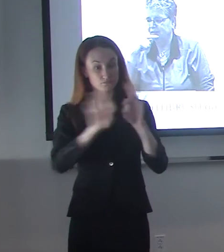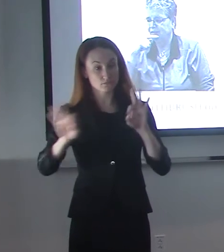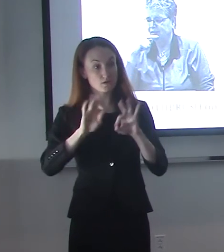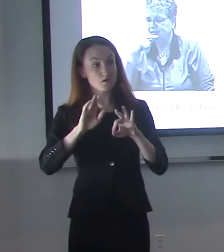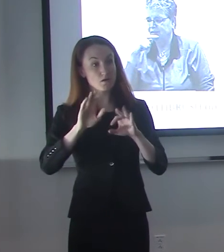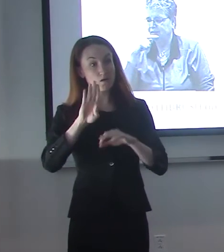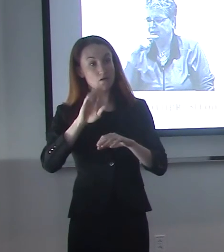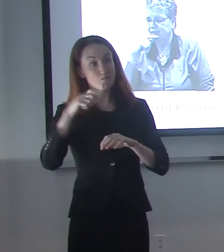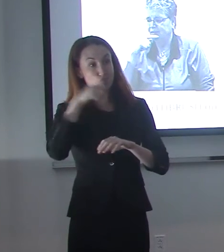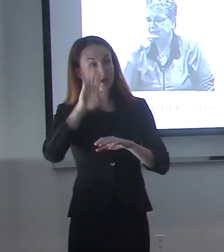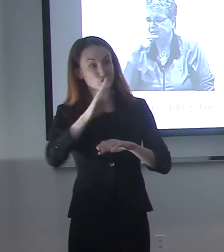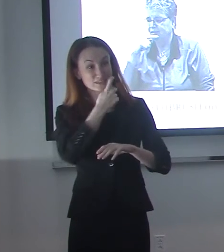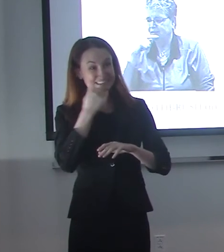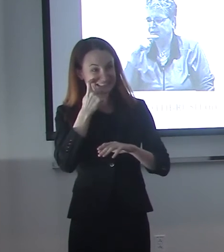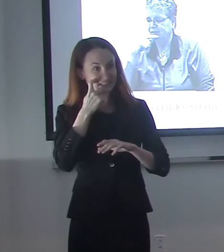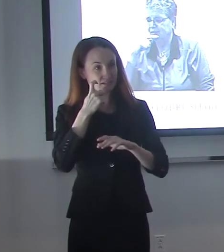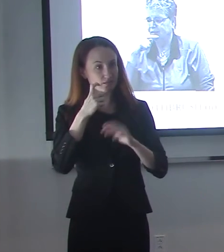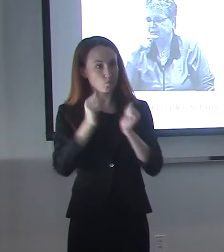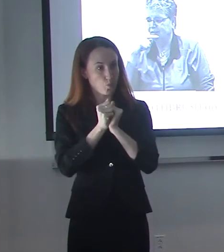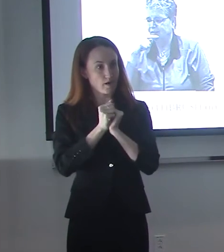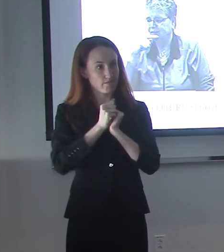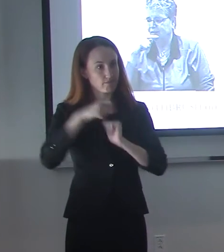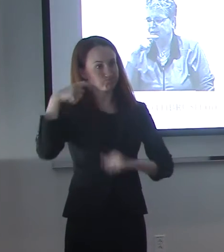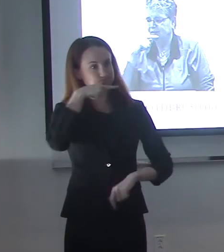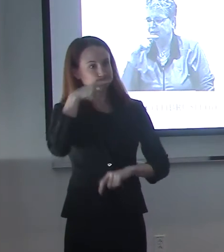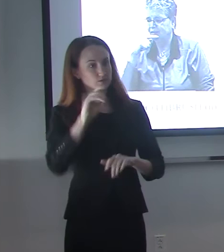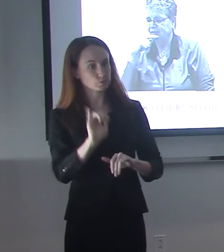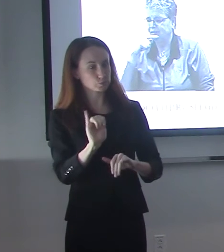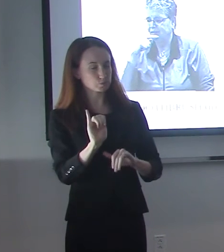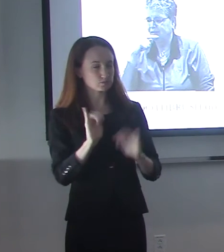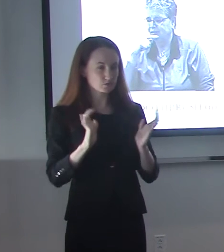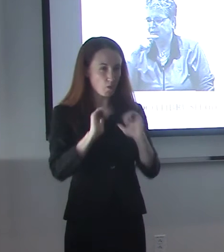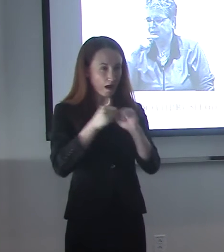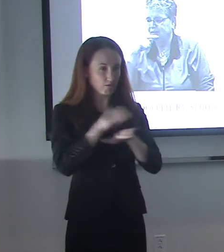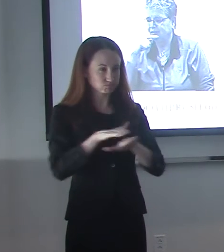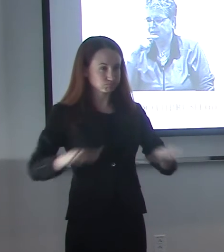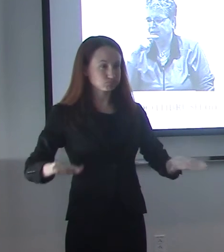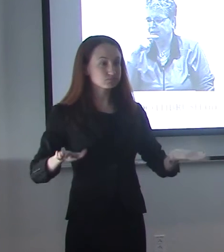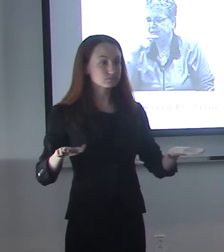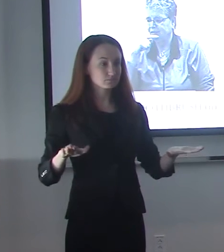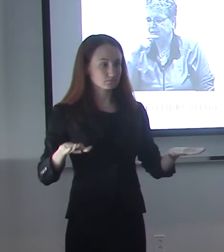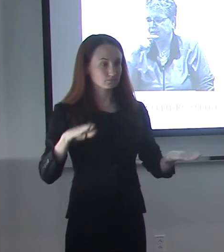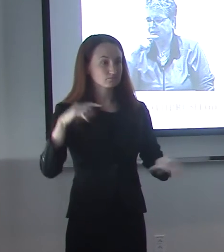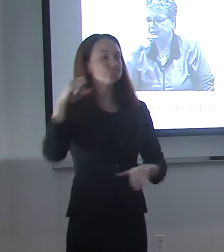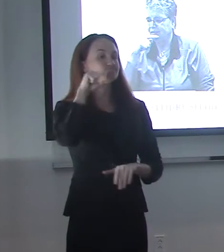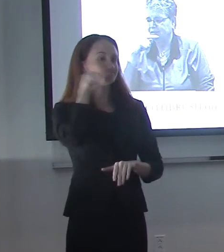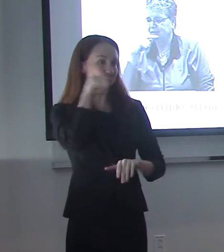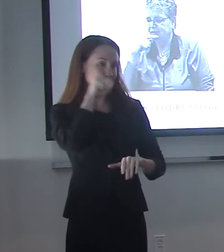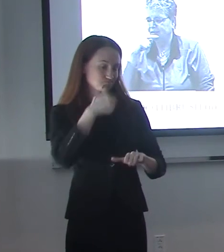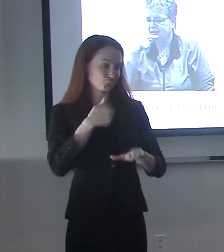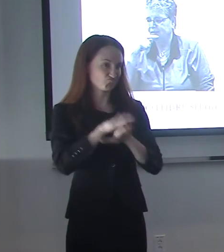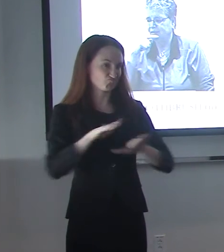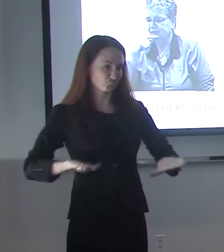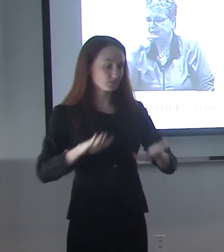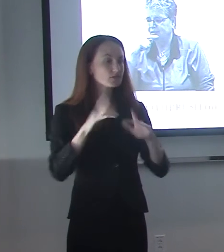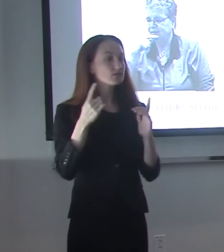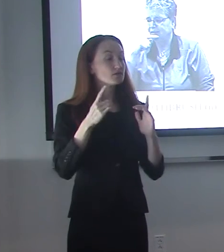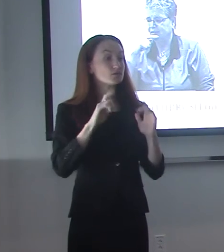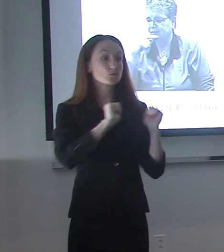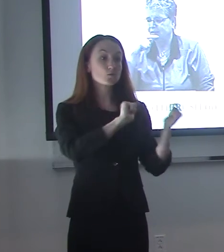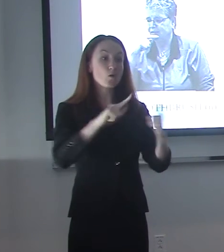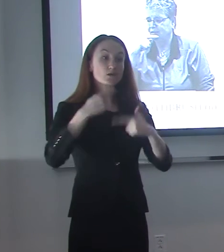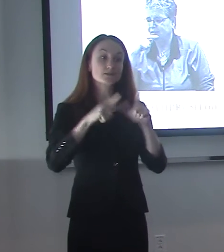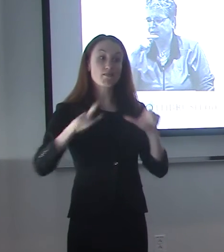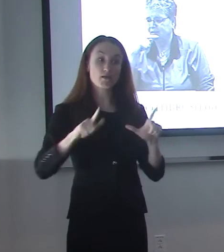with a handling handshake. Now, all sign languages might not take advantage of all of these different ways to